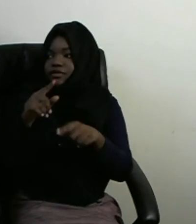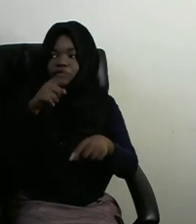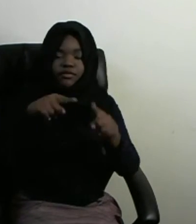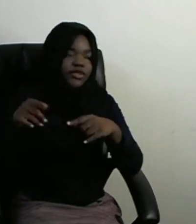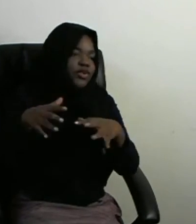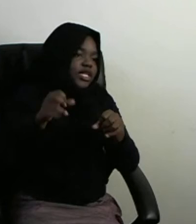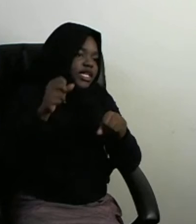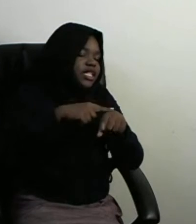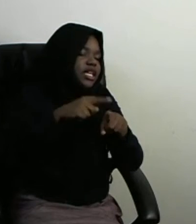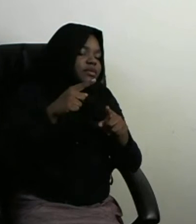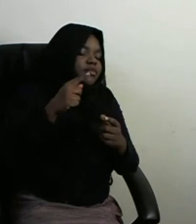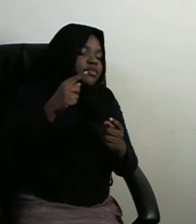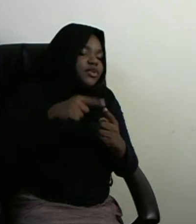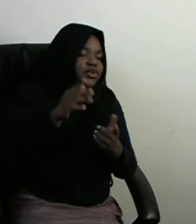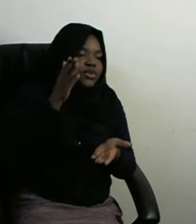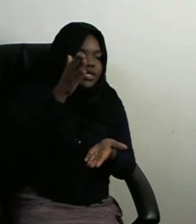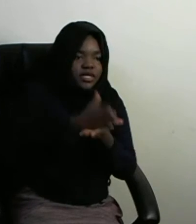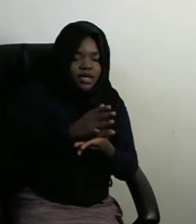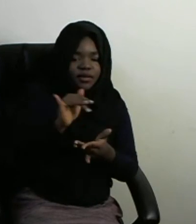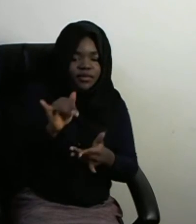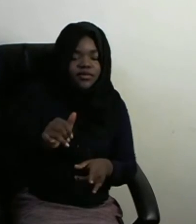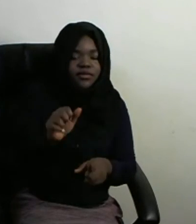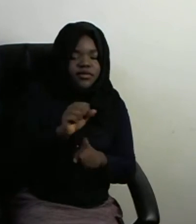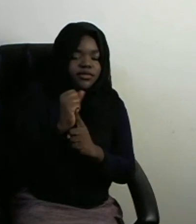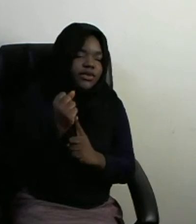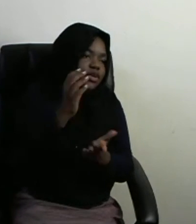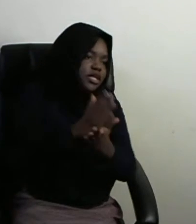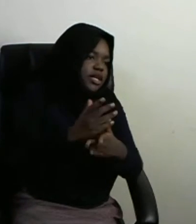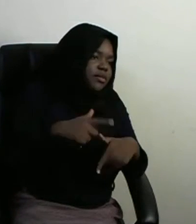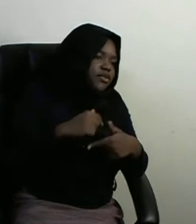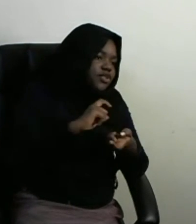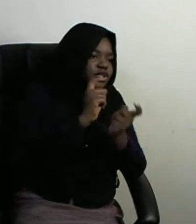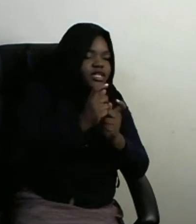to wean a person from a deviant lifestyle.